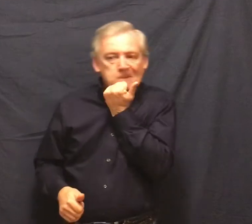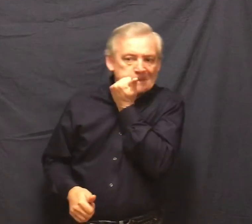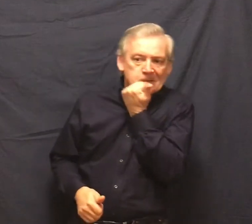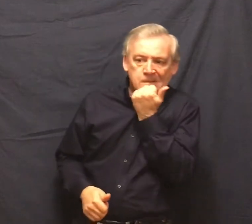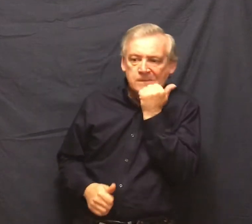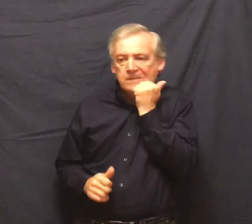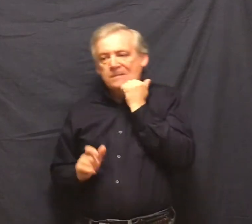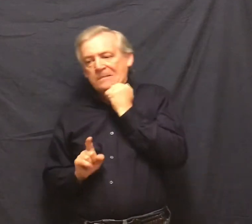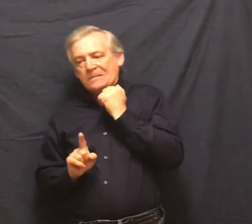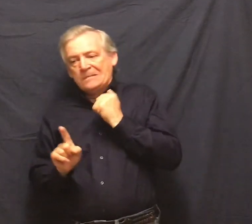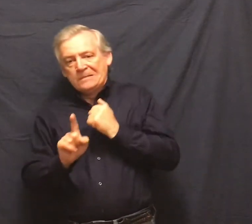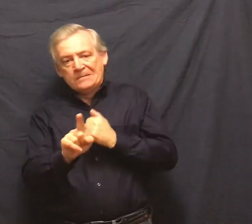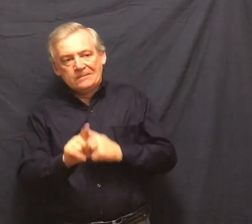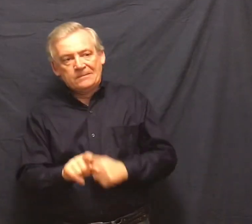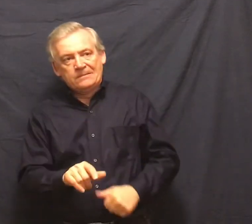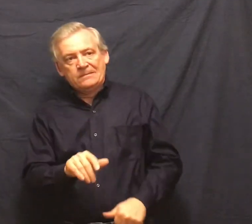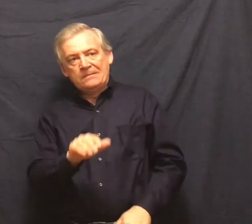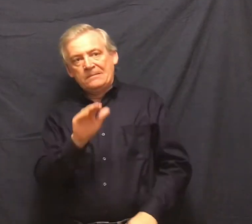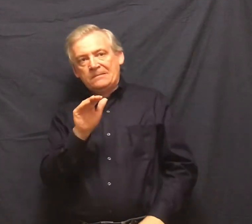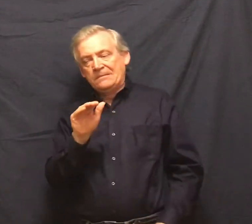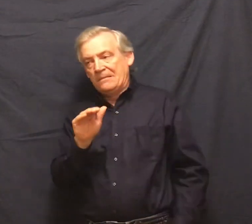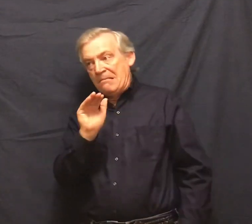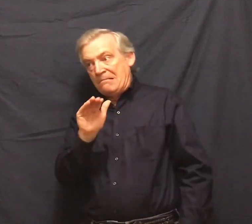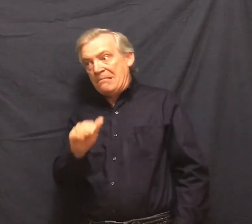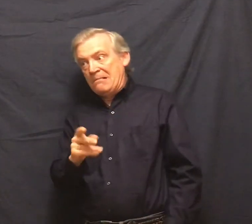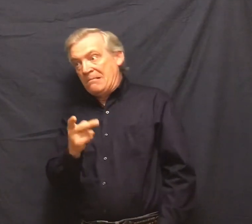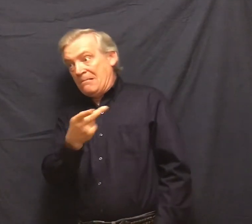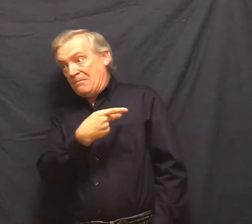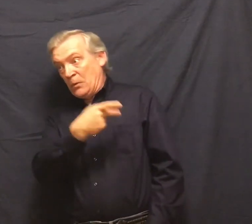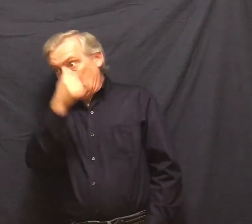"Them guys just come," he said, and shuffled past the boss and out the door.